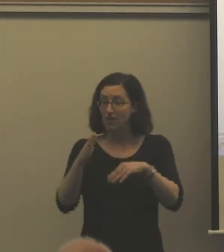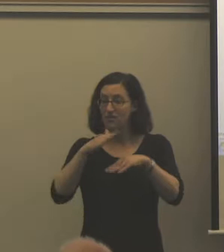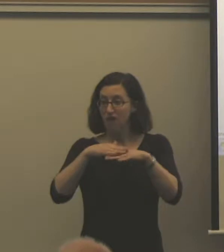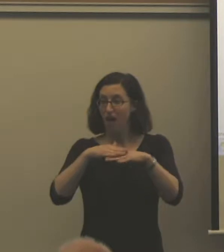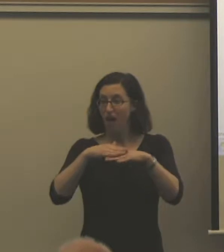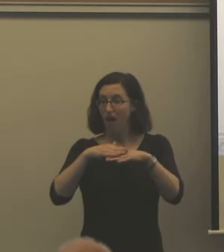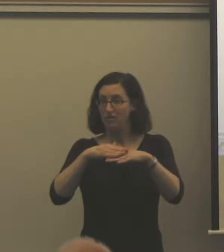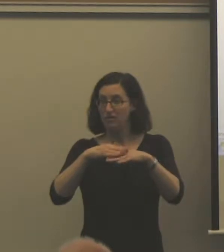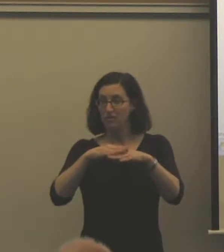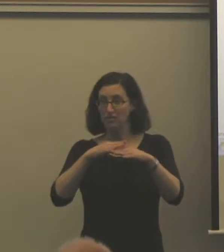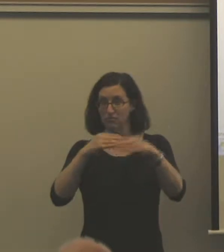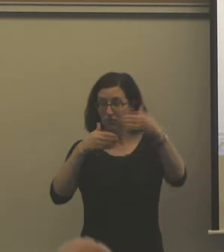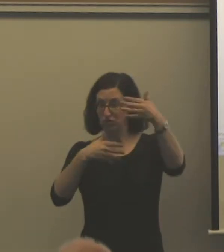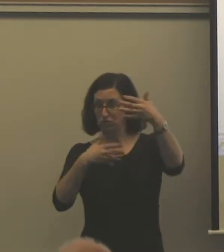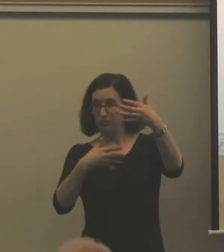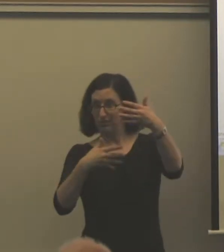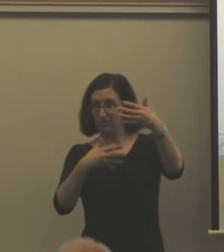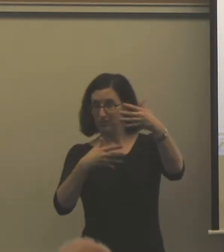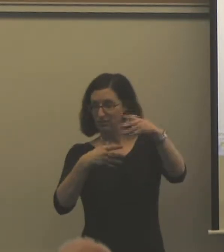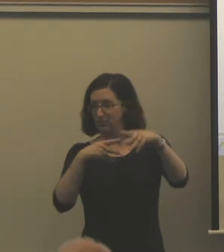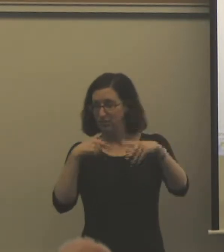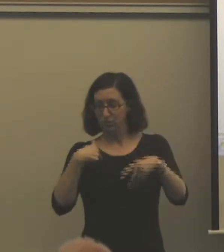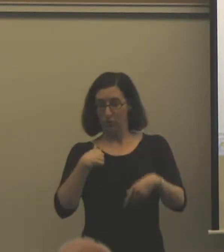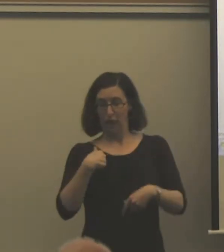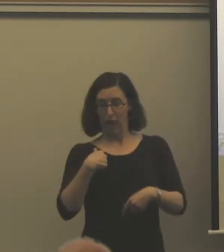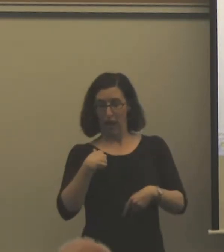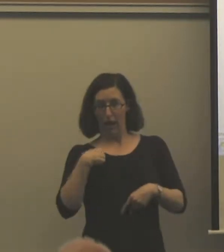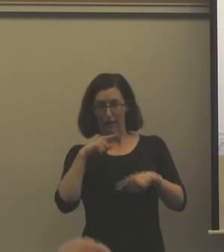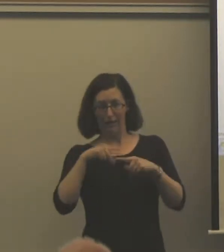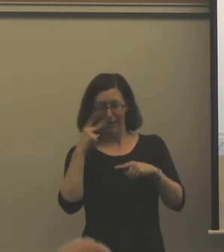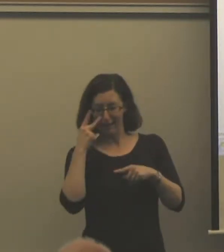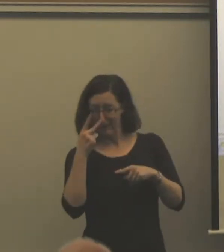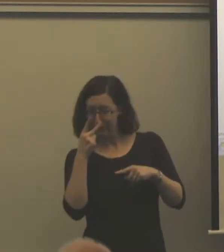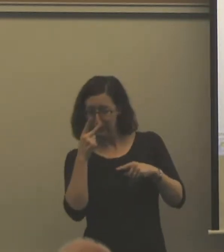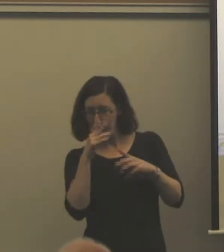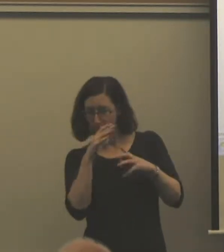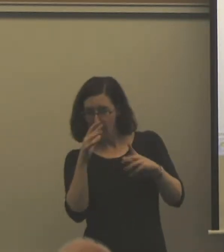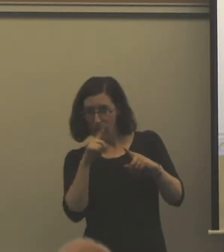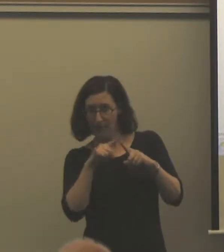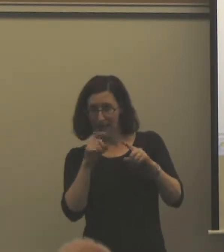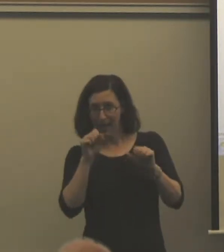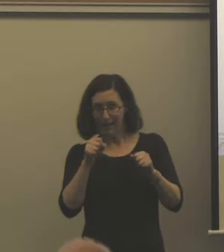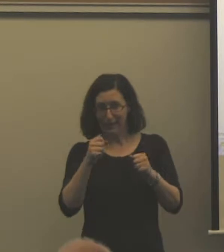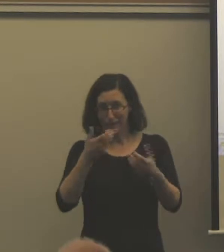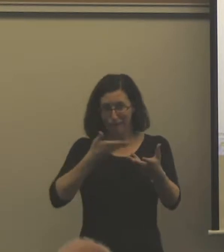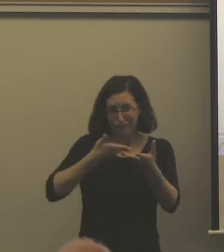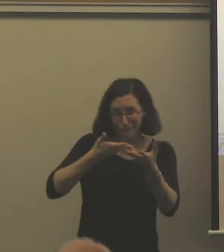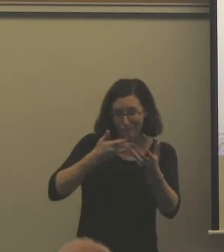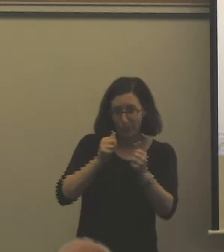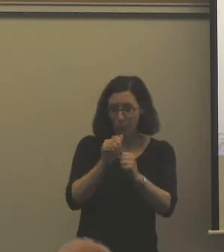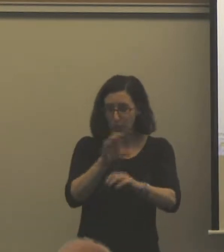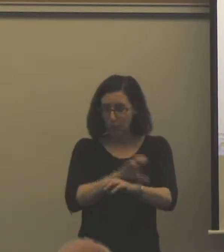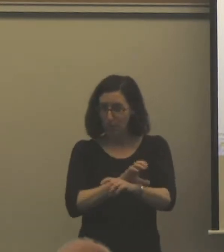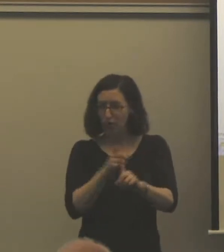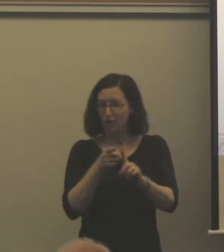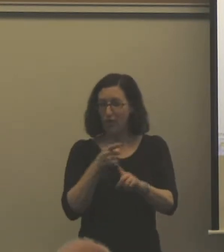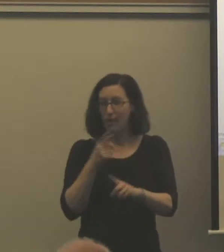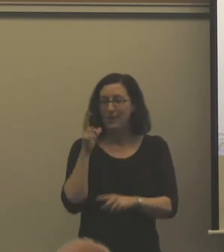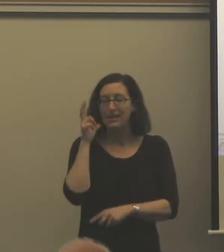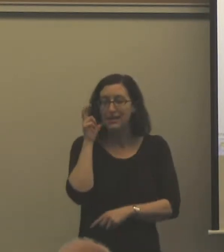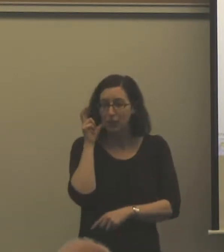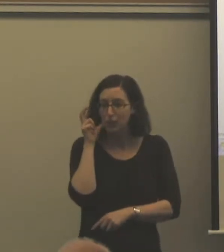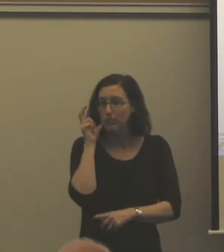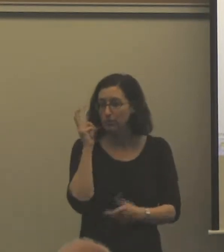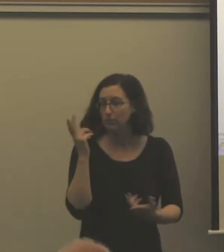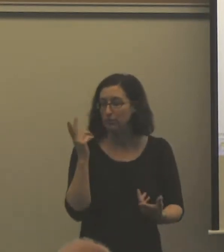so that, like I said, so a person like myself who does not have a lot of usable vision, I'm able to interact with the computer. And I'm able